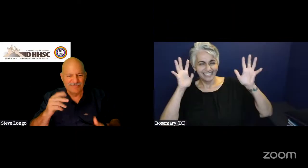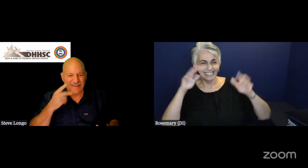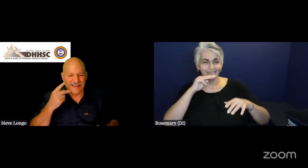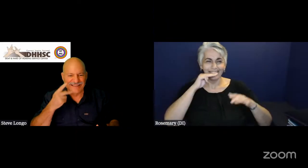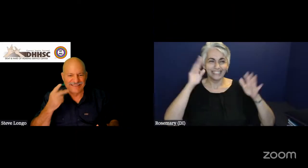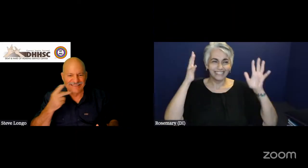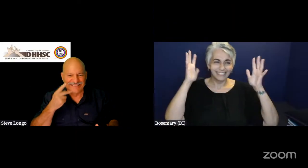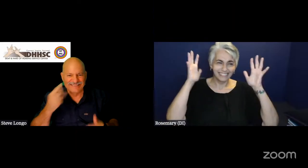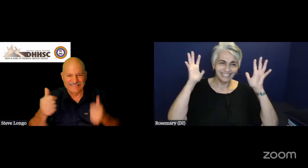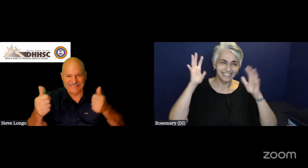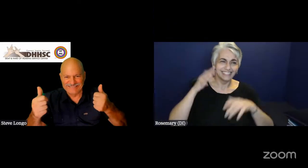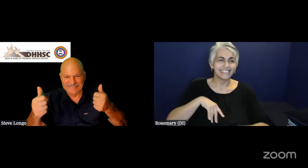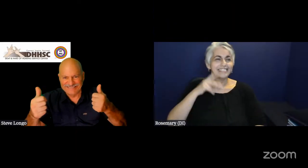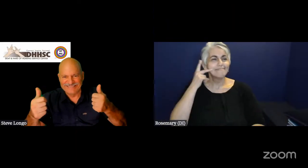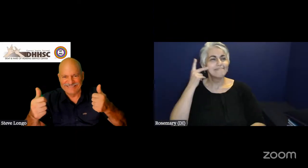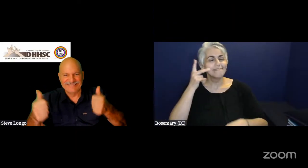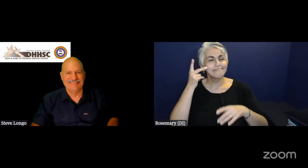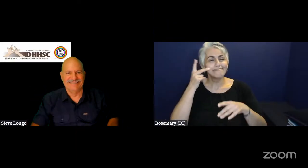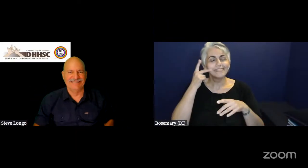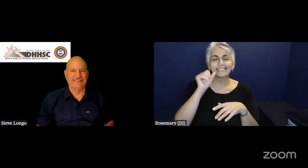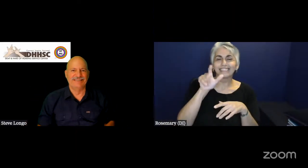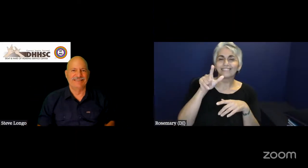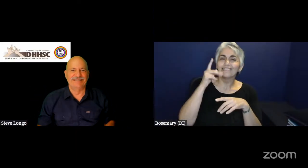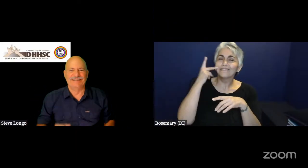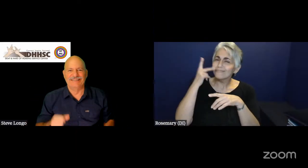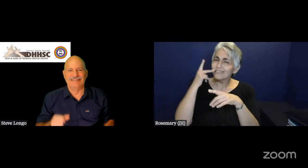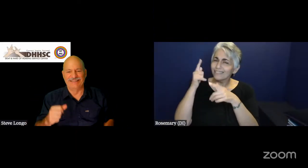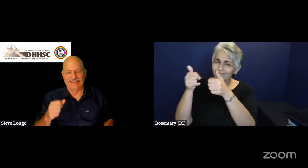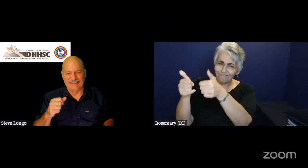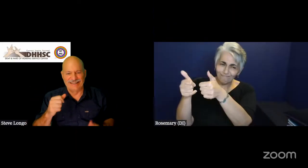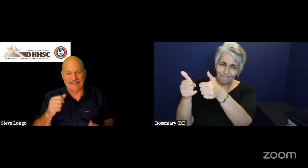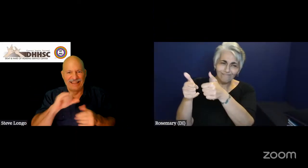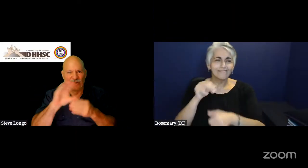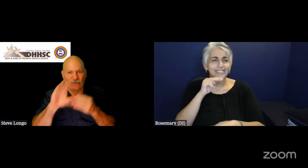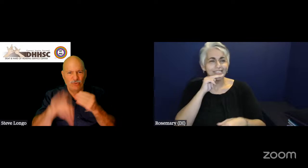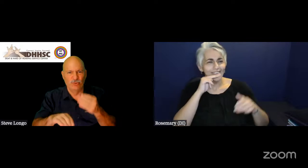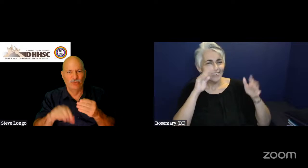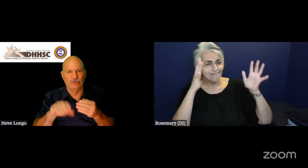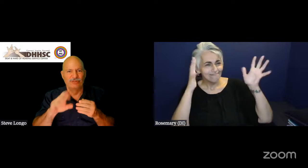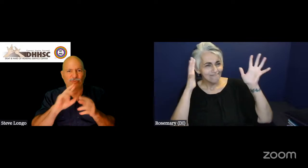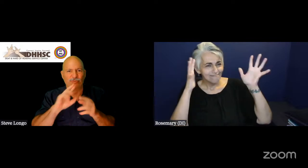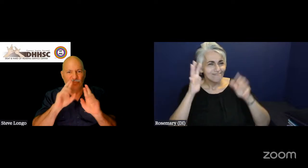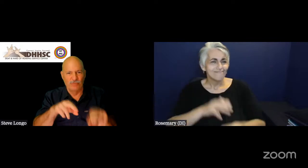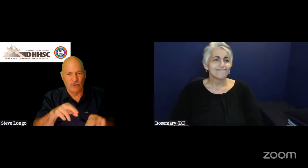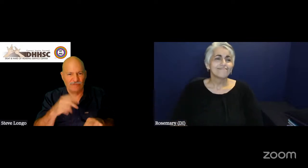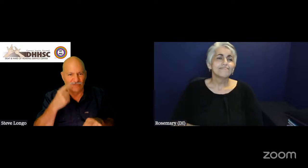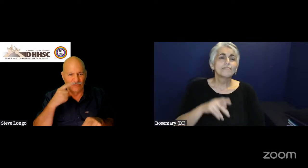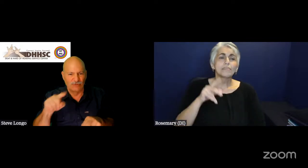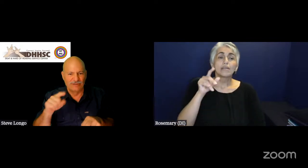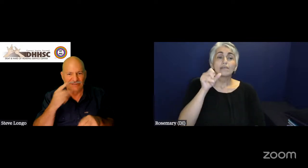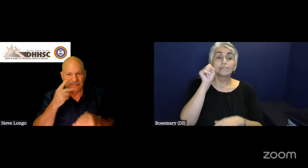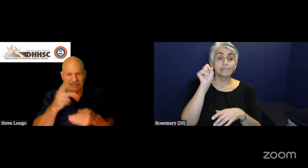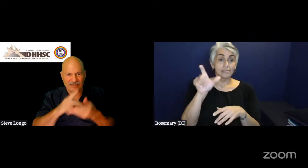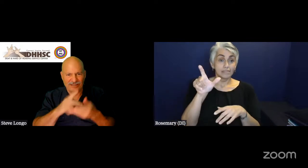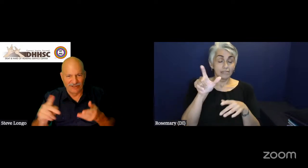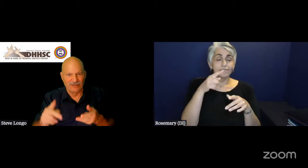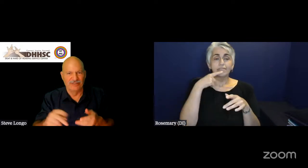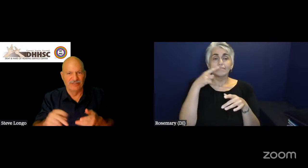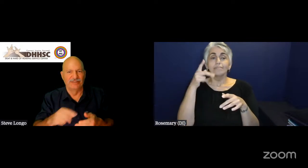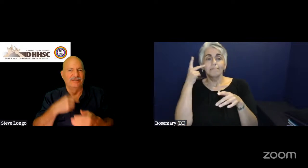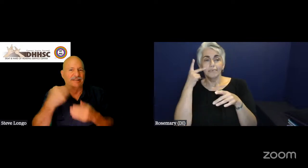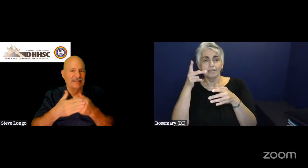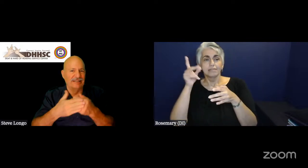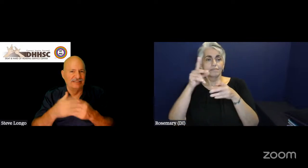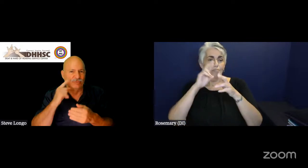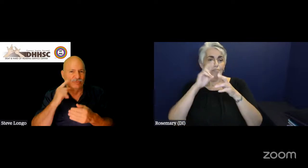this job. And people are nodding and waving and applauding. And everyone's saying,